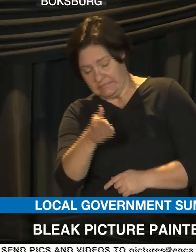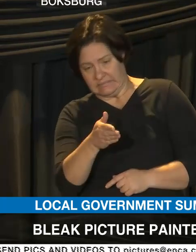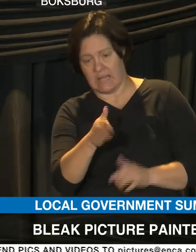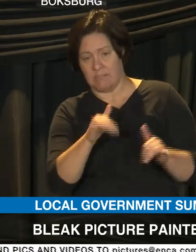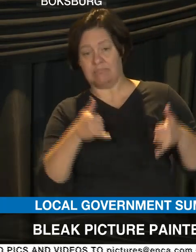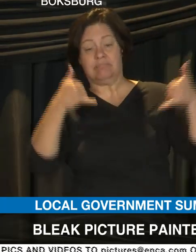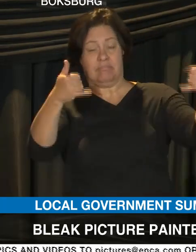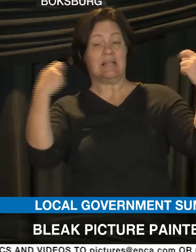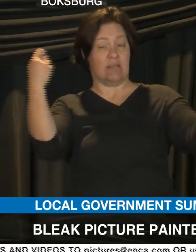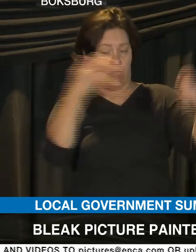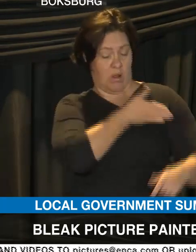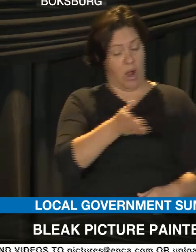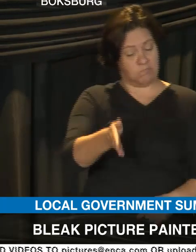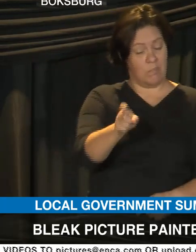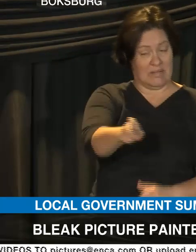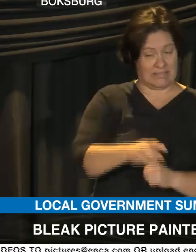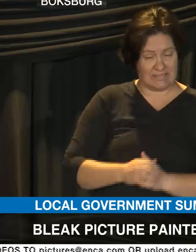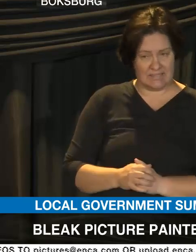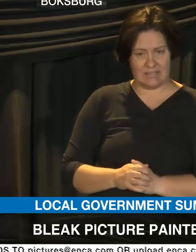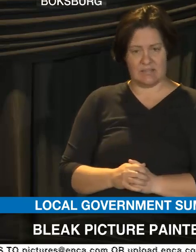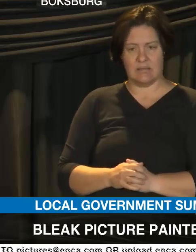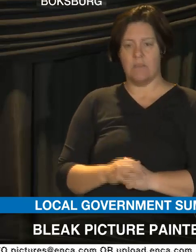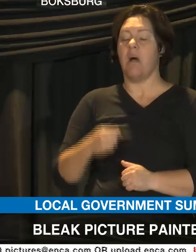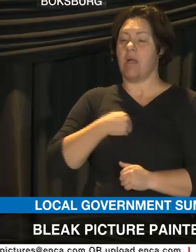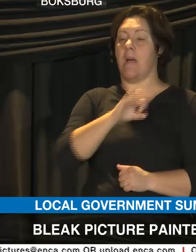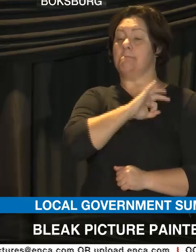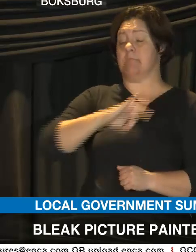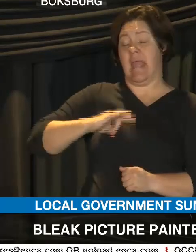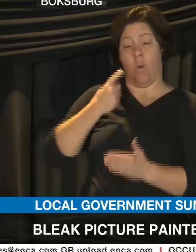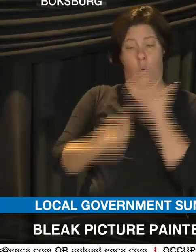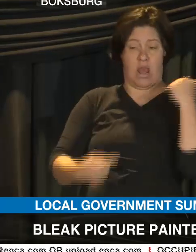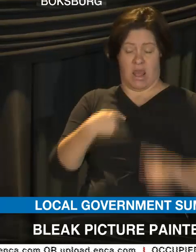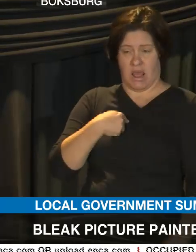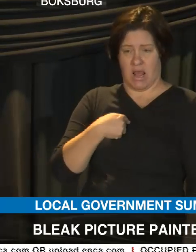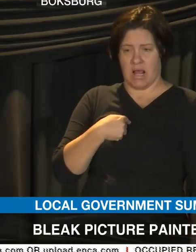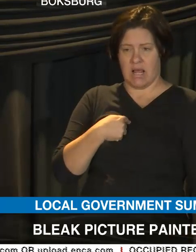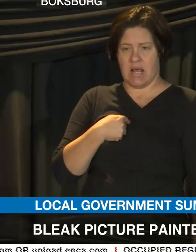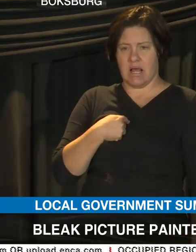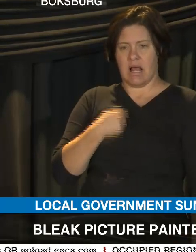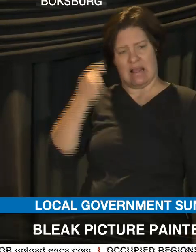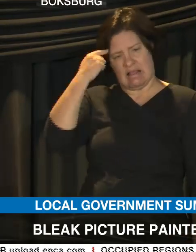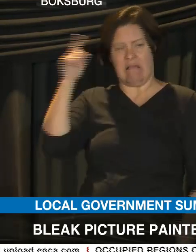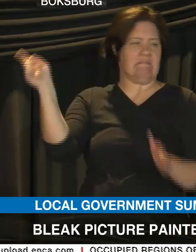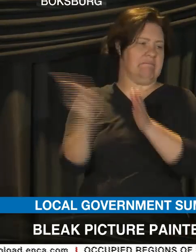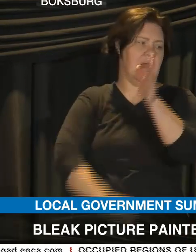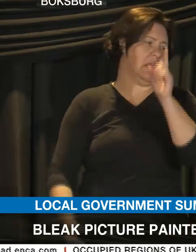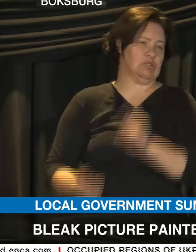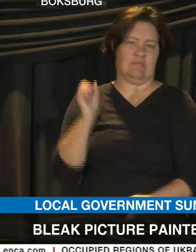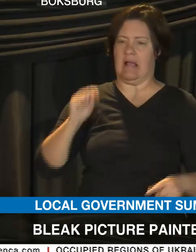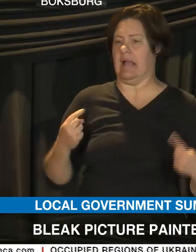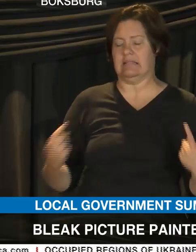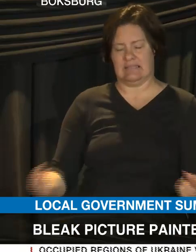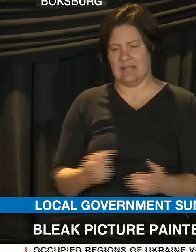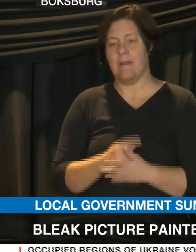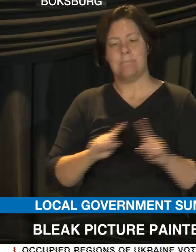ceremony. So apart from wanting to be a mayor, which I think I'm going to fail in achieving, I